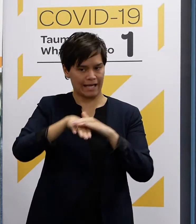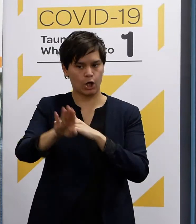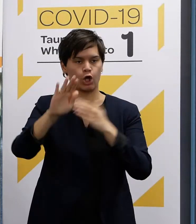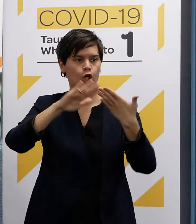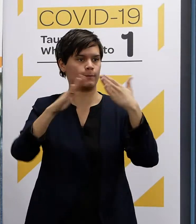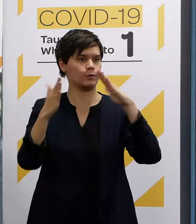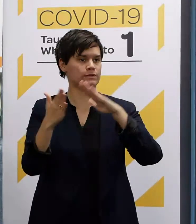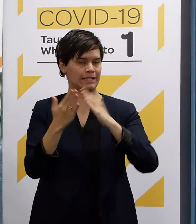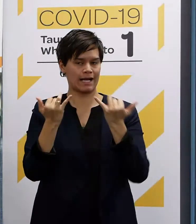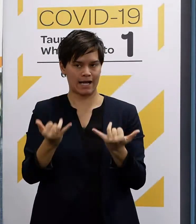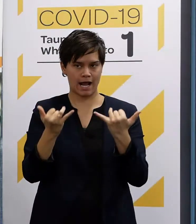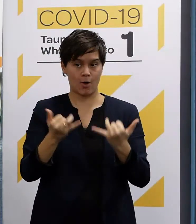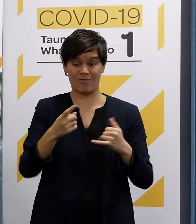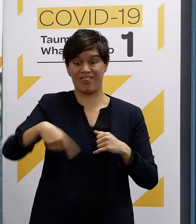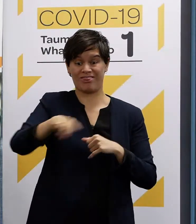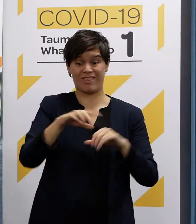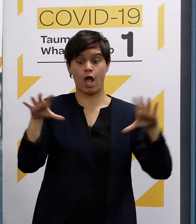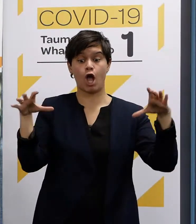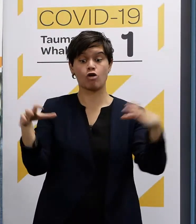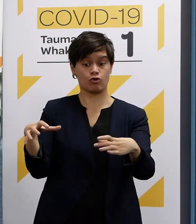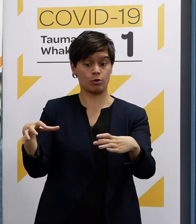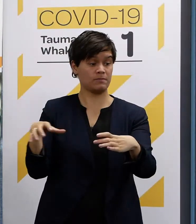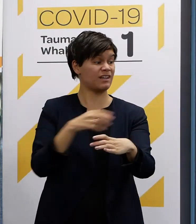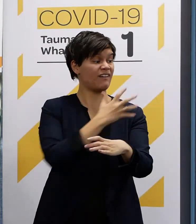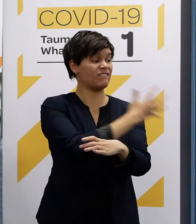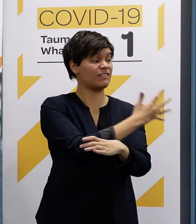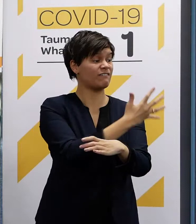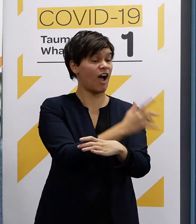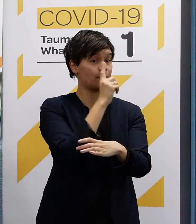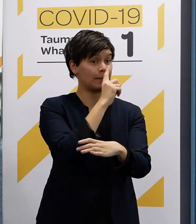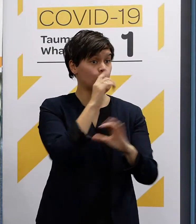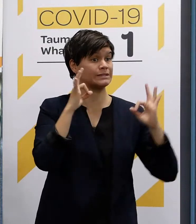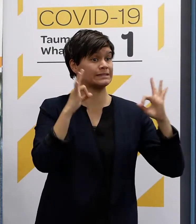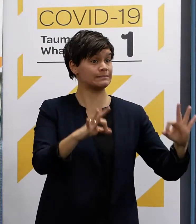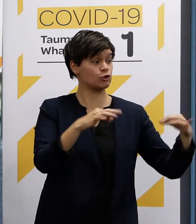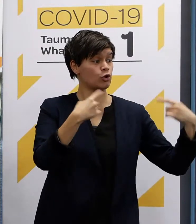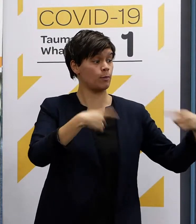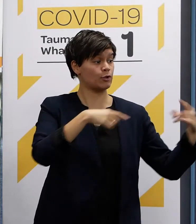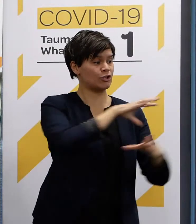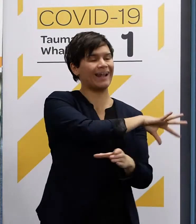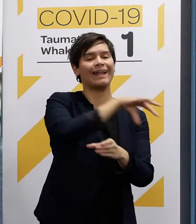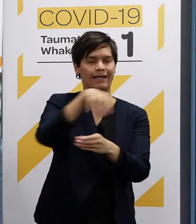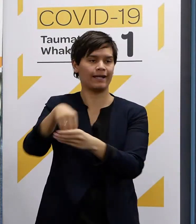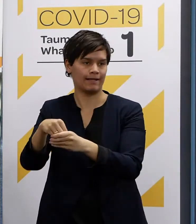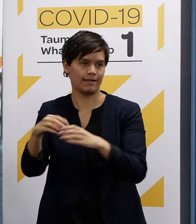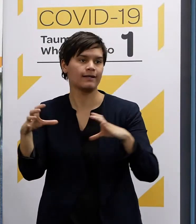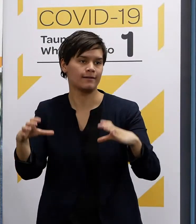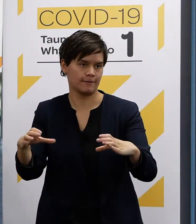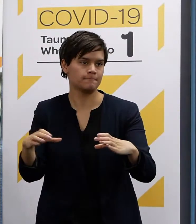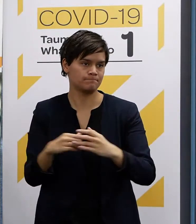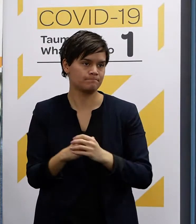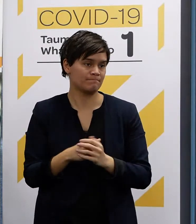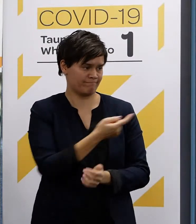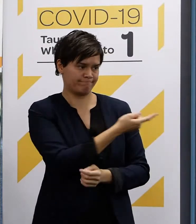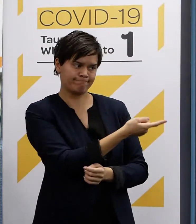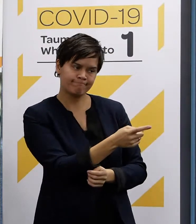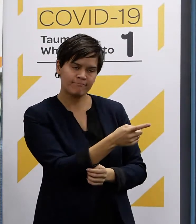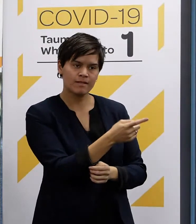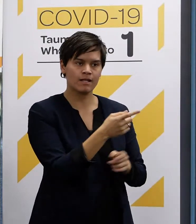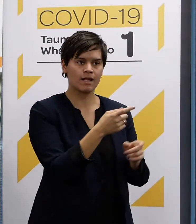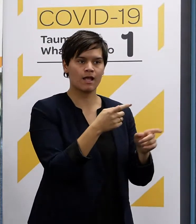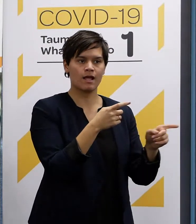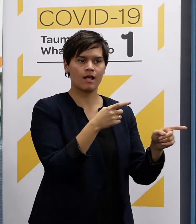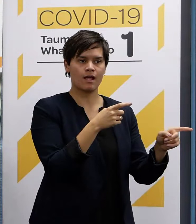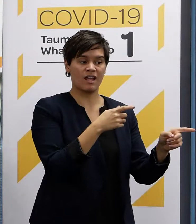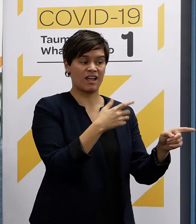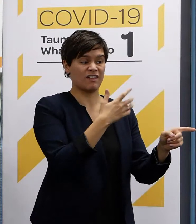That group includes most of the 55 people granted compassionate exemptions, as some of those who were doing day visits out may have left finally